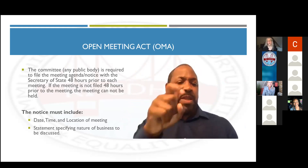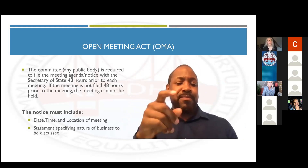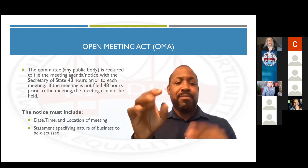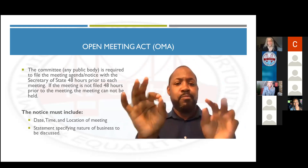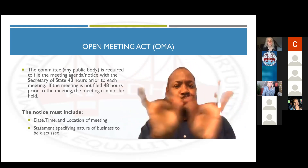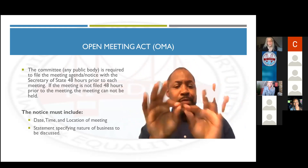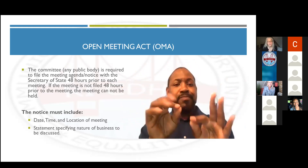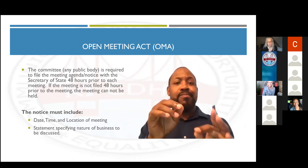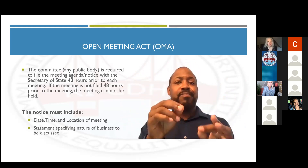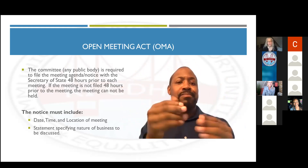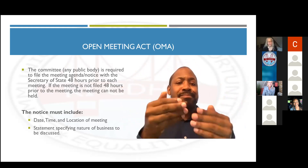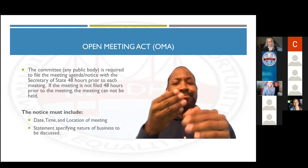You know that the meeting is going to be on Thursday.